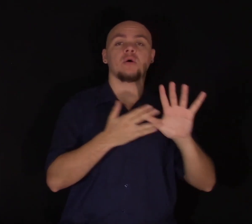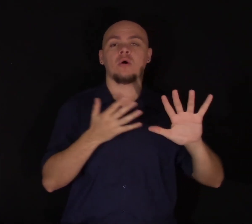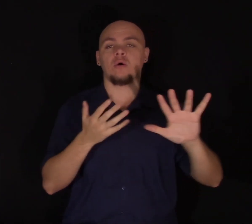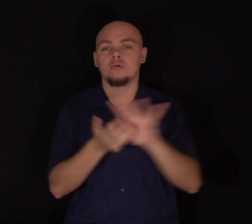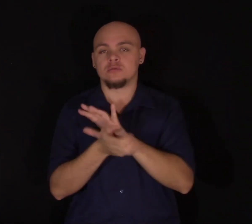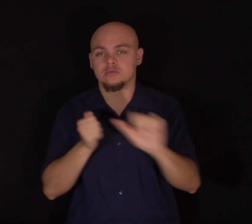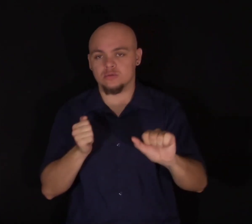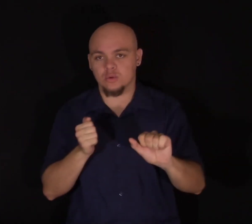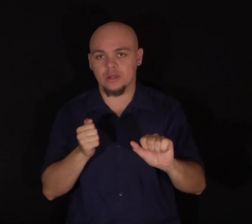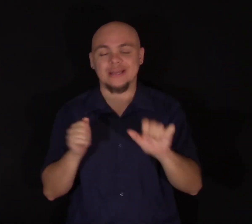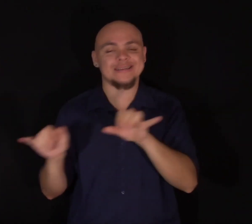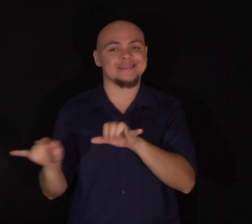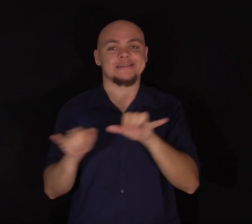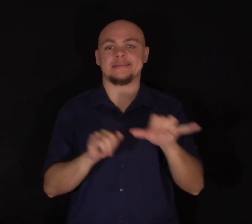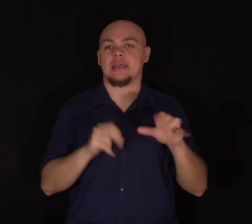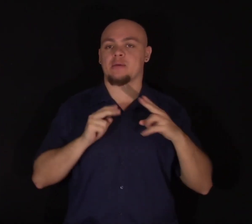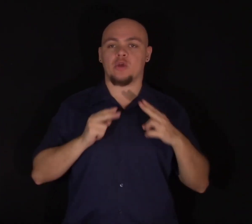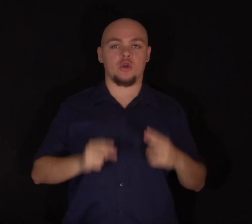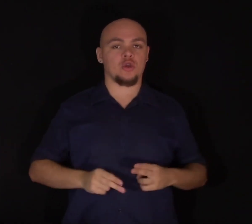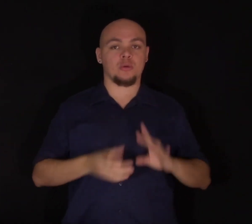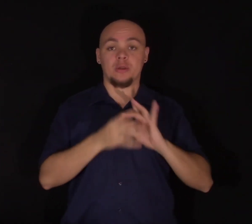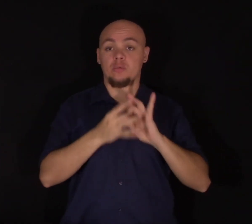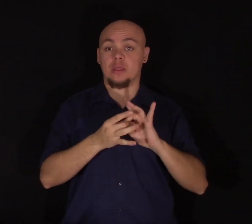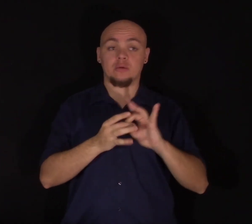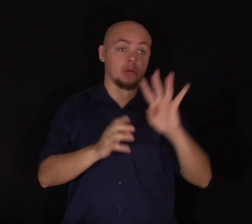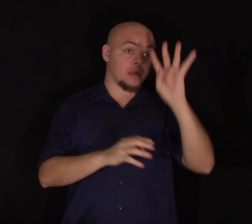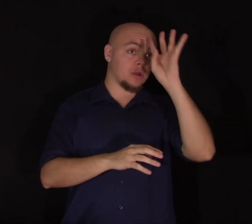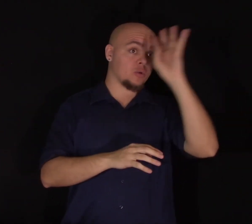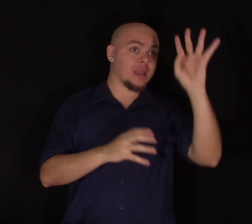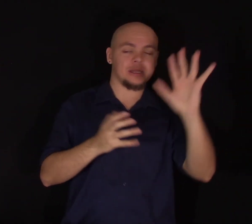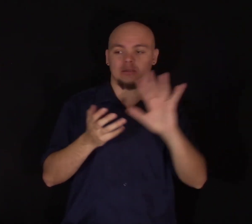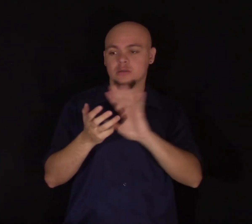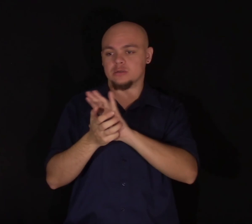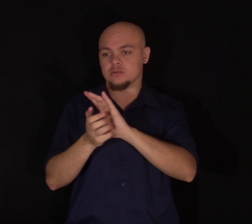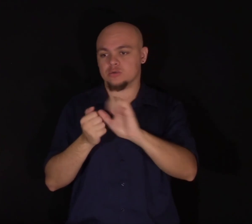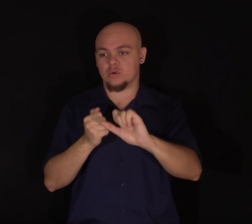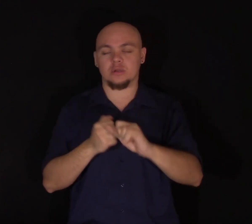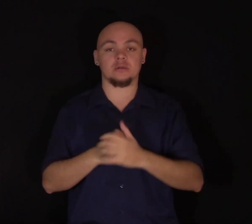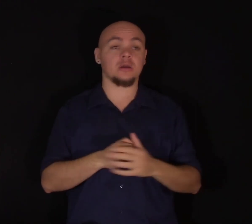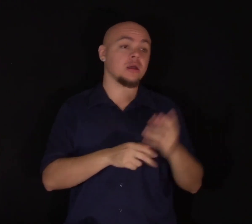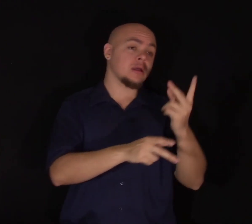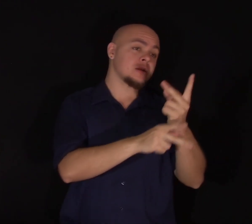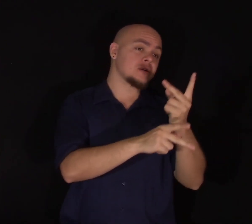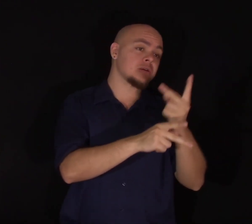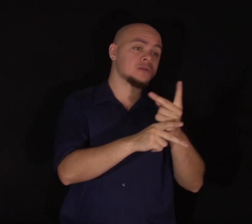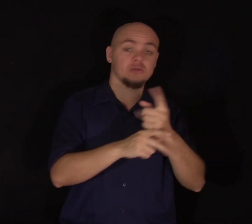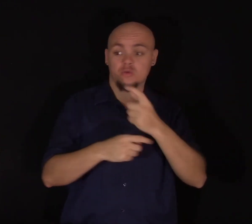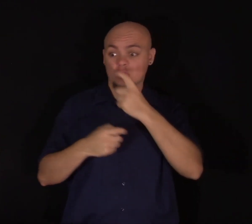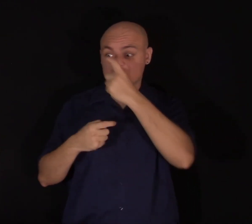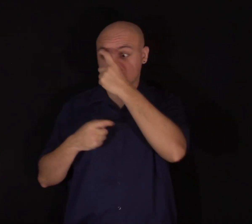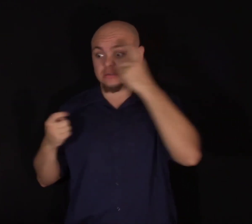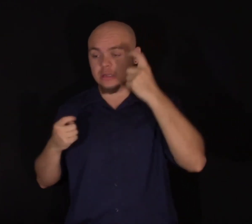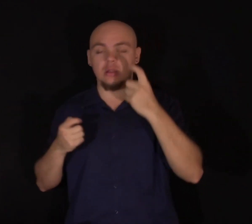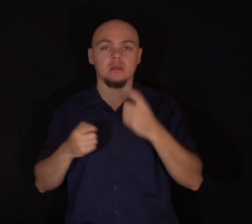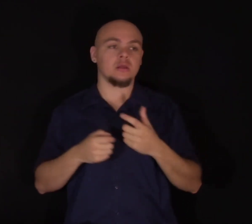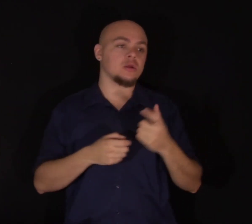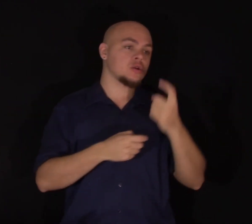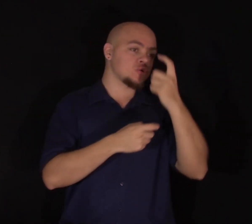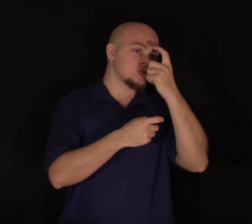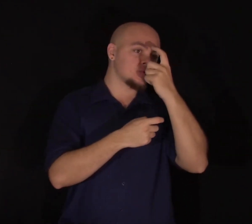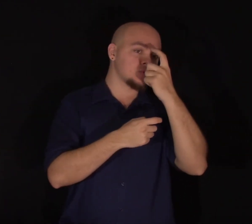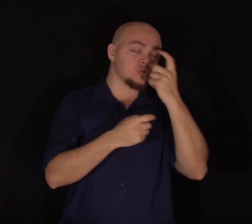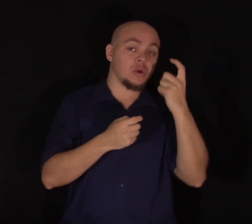is with human relationships. We can both create and destroy, nurture and terrorize, traumatize